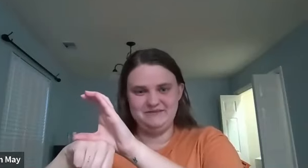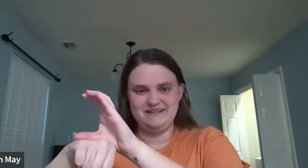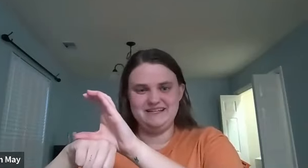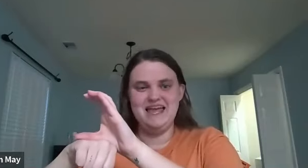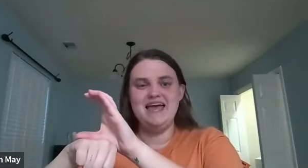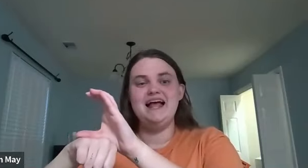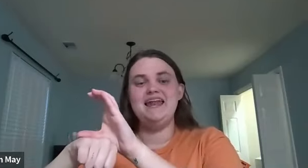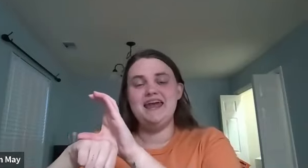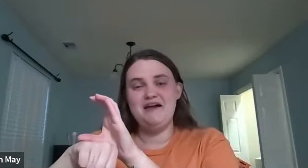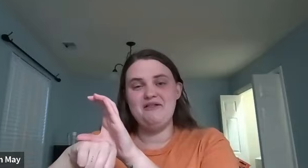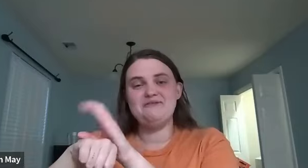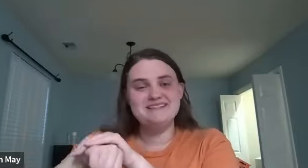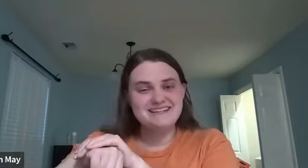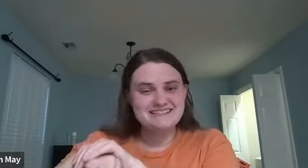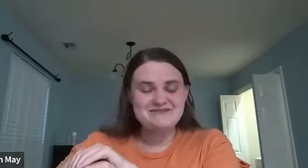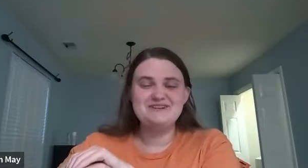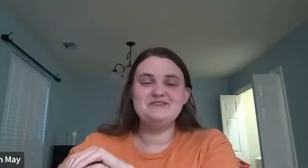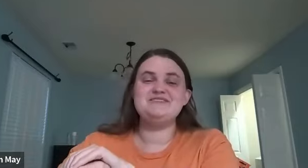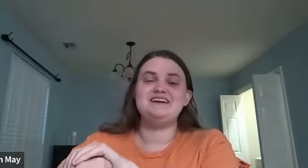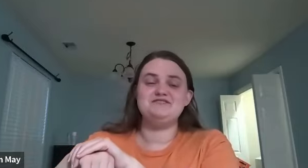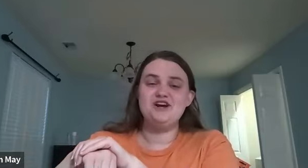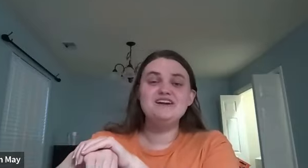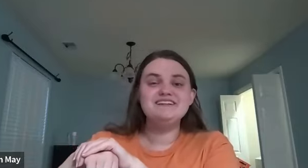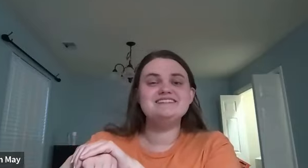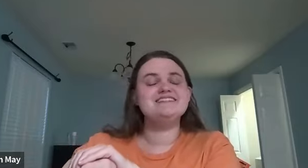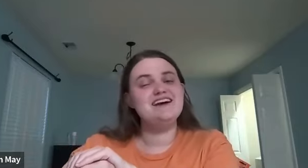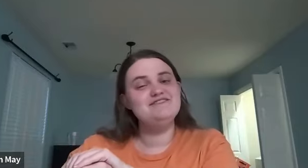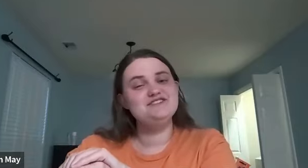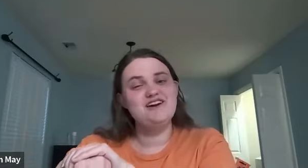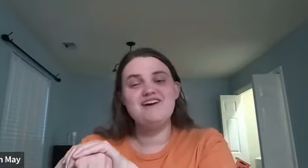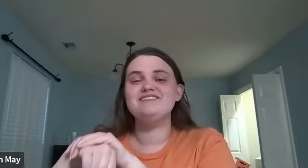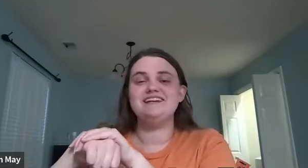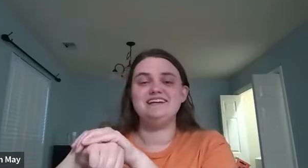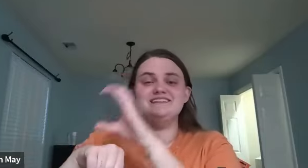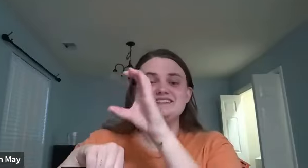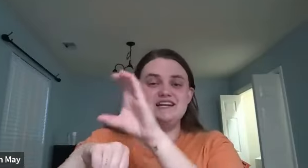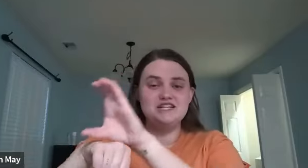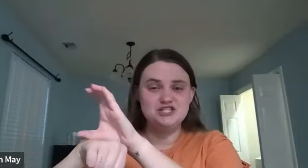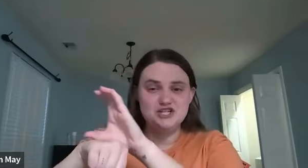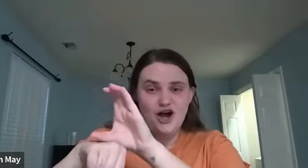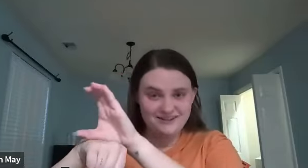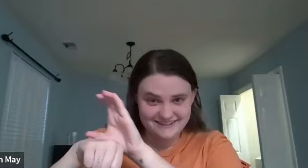Perfect. Now, the reason I say we're going to learn the sign for chocolate is the sign for chocolate is chocolate.